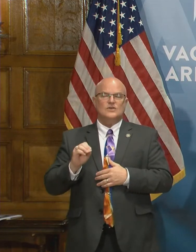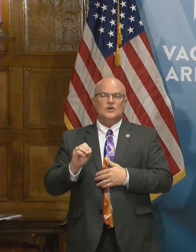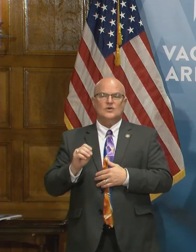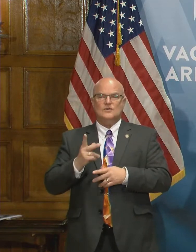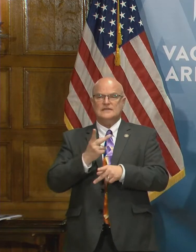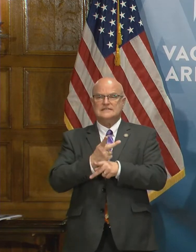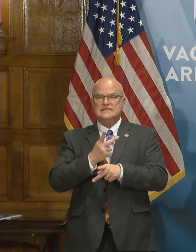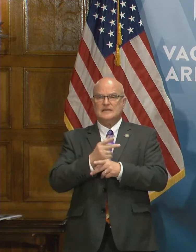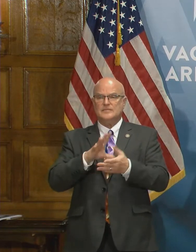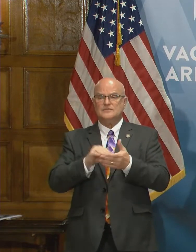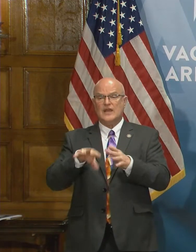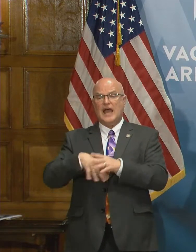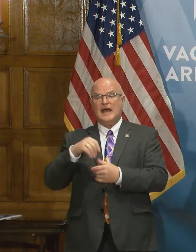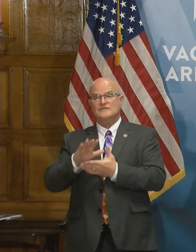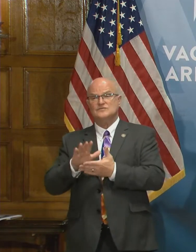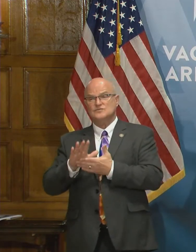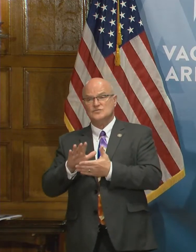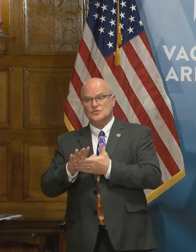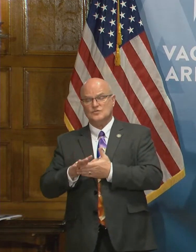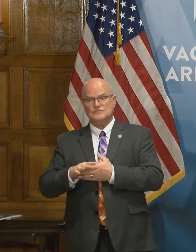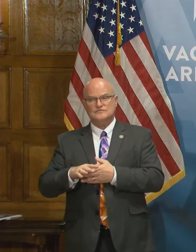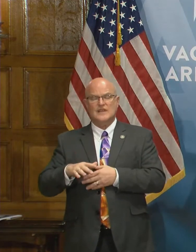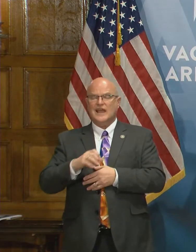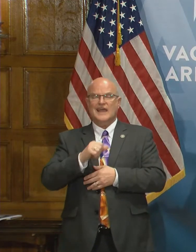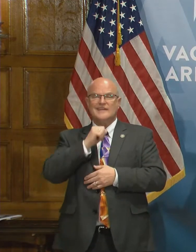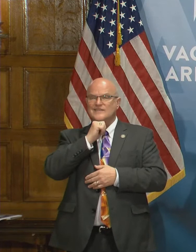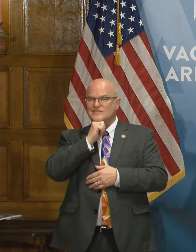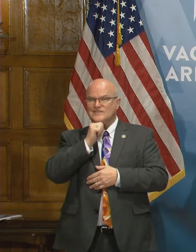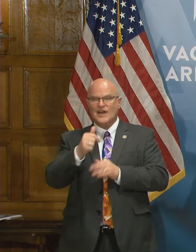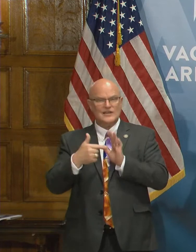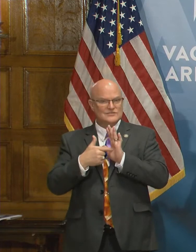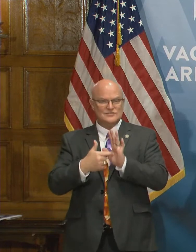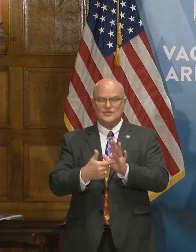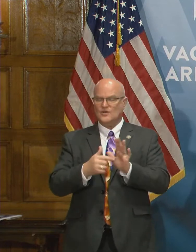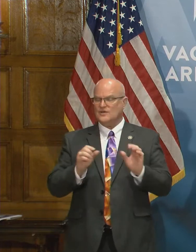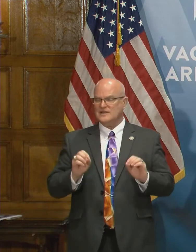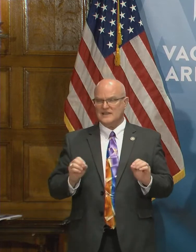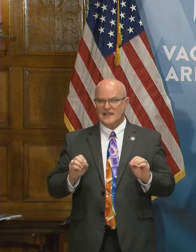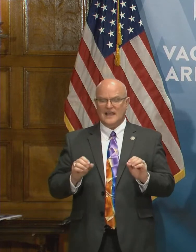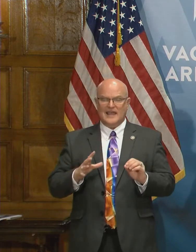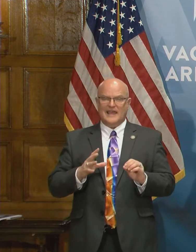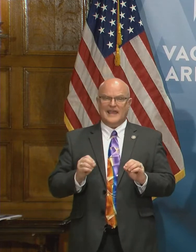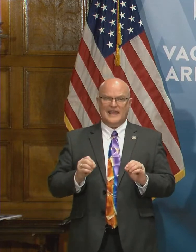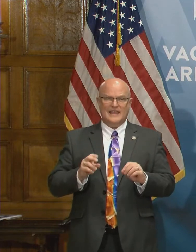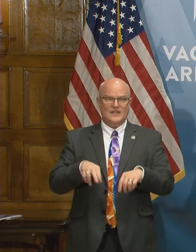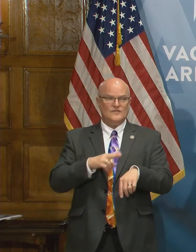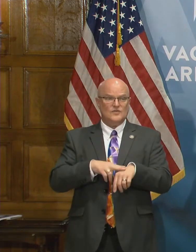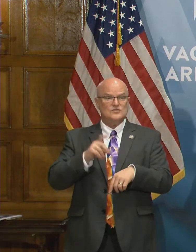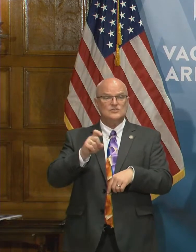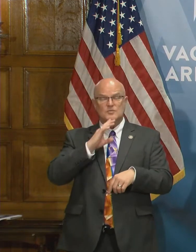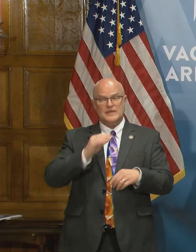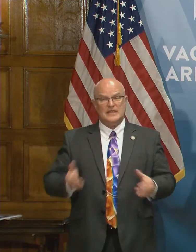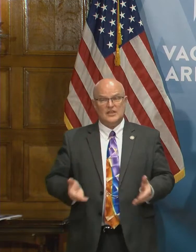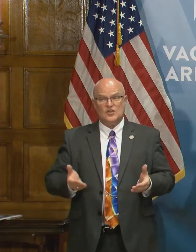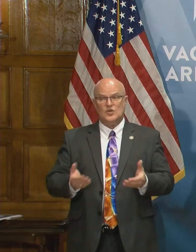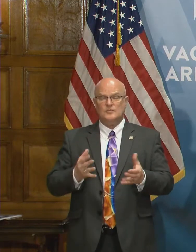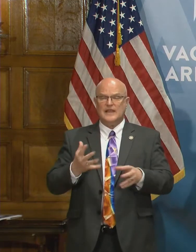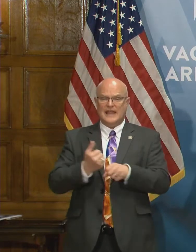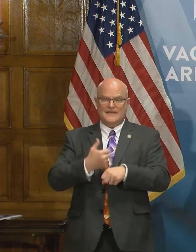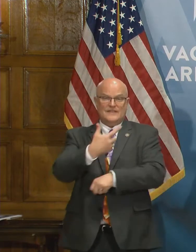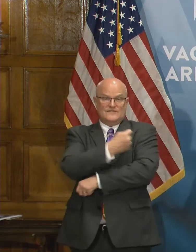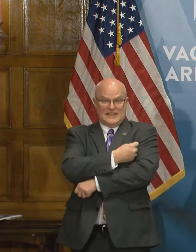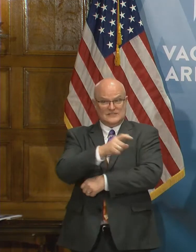keeping students out of school, and they're not symptomatic, and of course it should be an encouragement to get